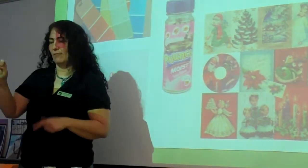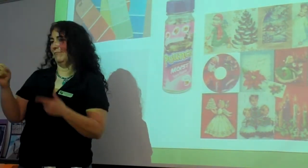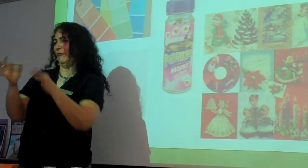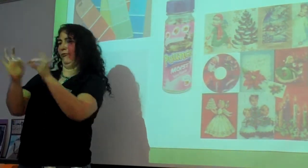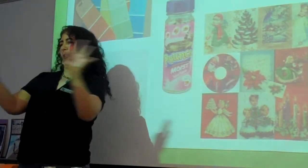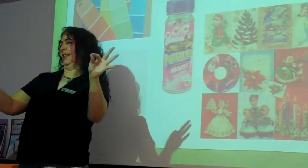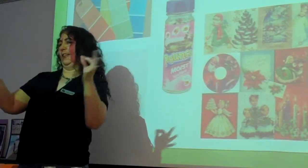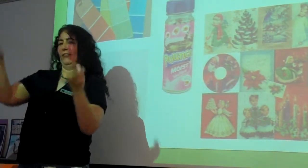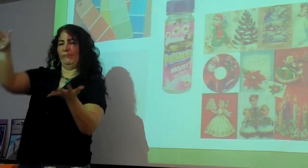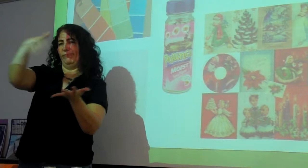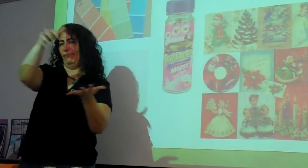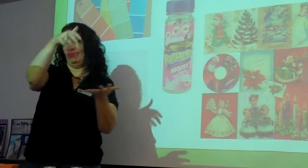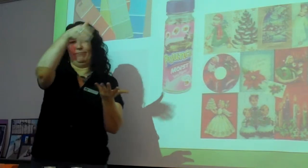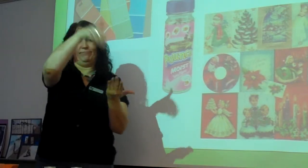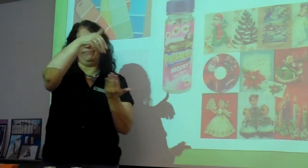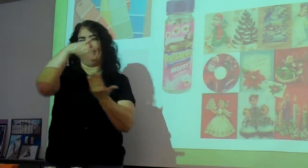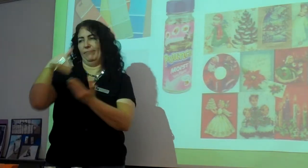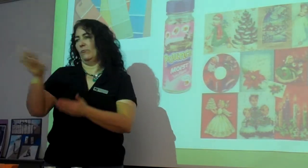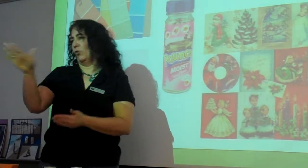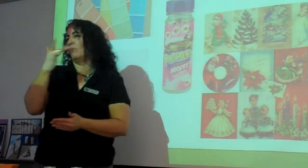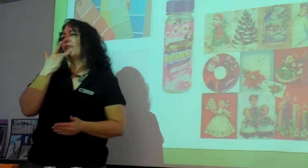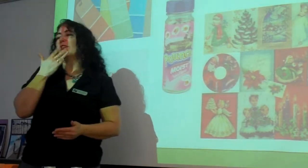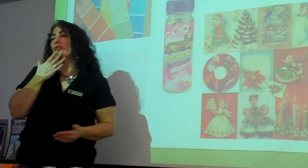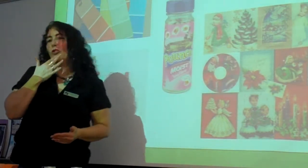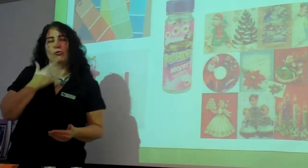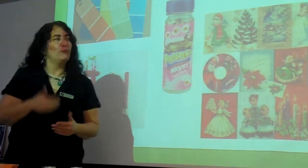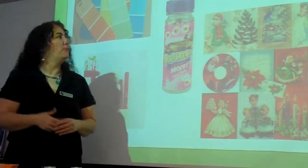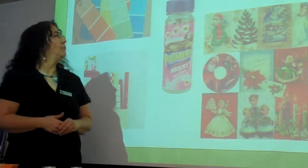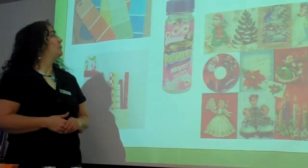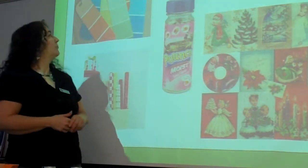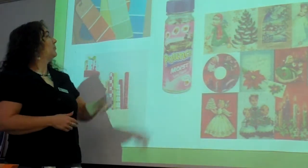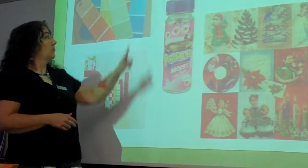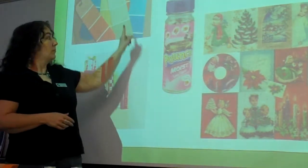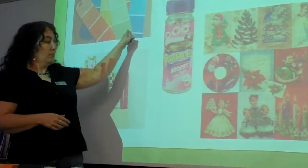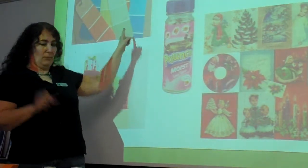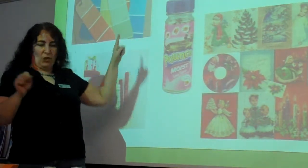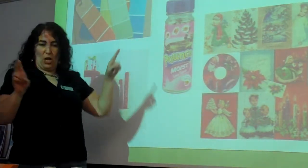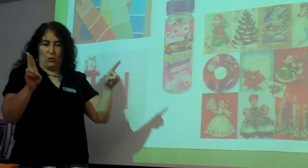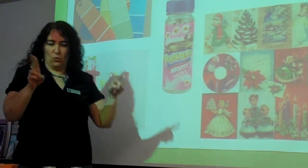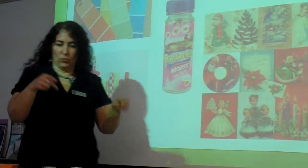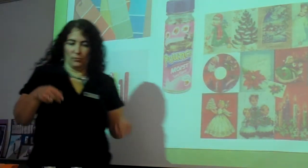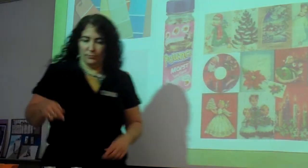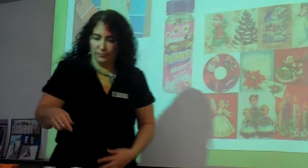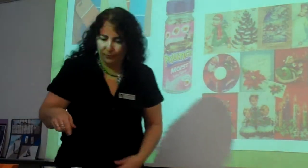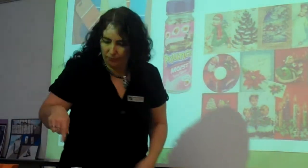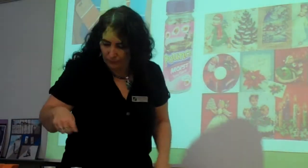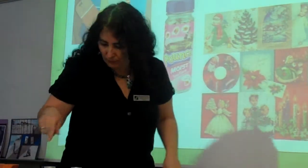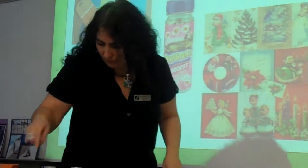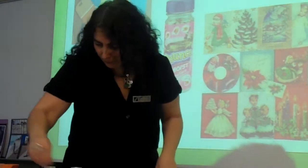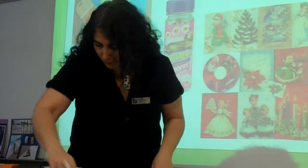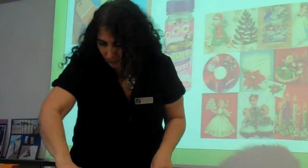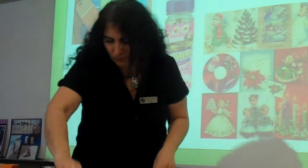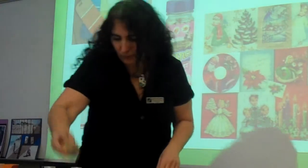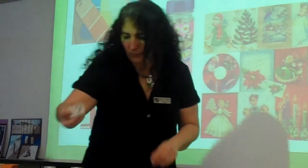Home Depot. Come on, they're free. Gather them all up. Different colors will really work well with your layout